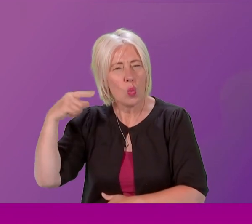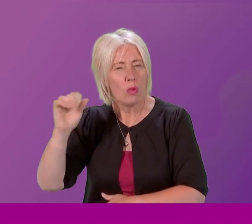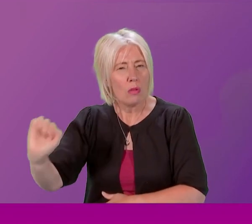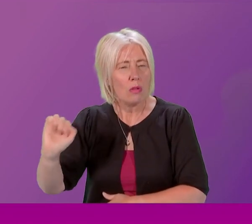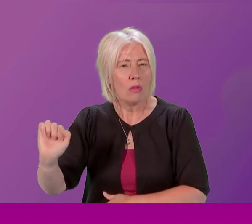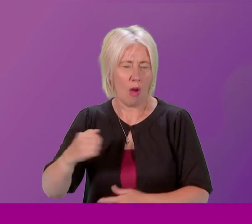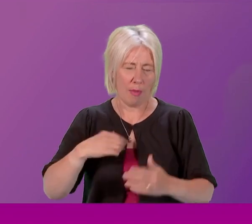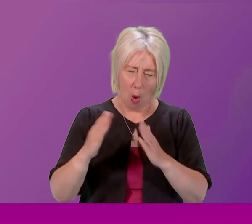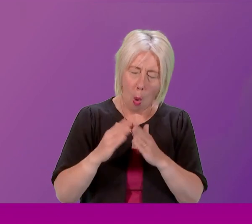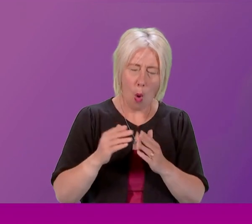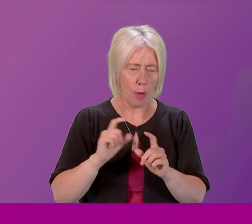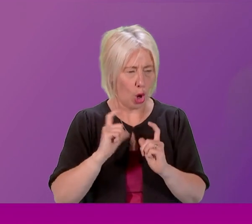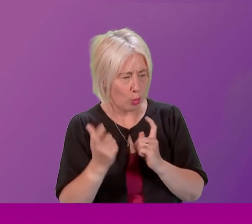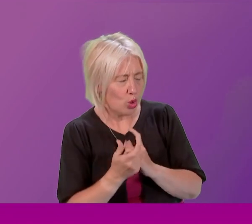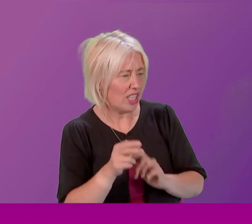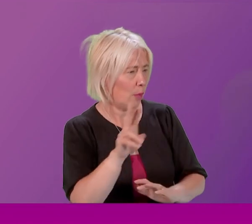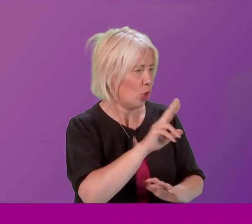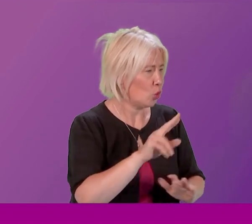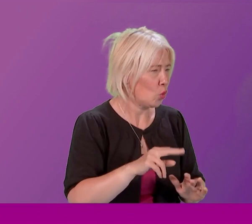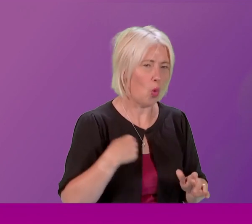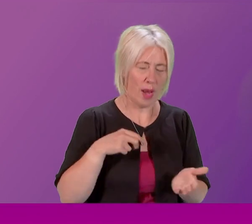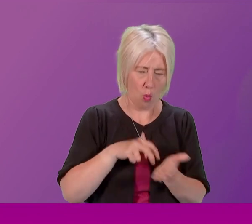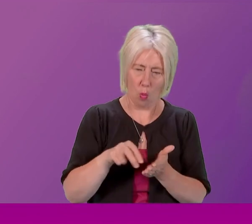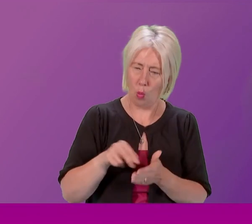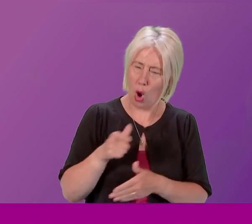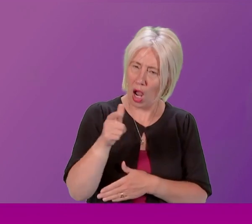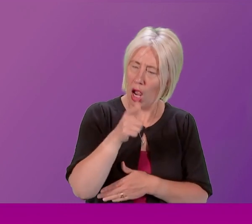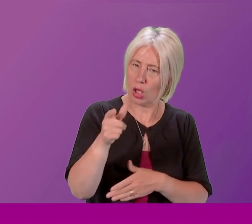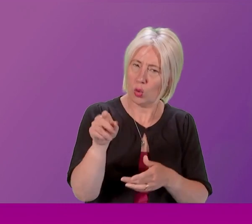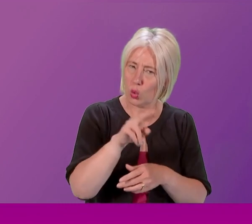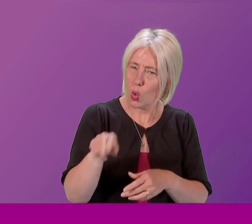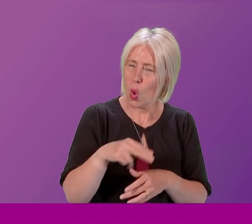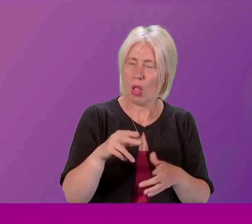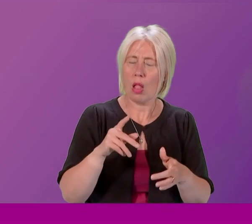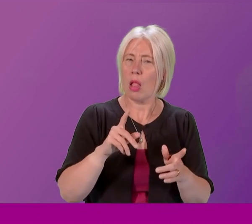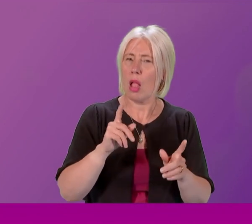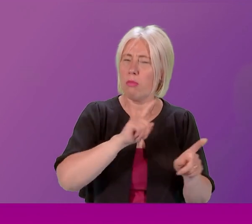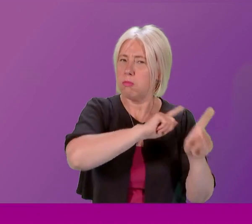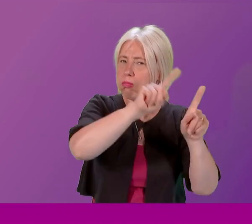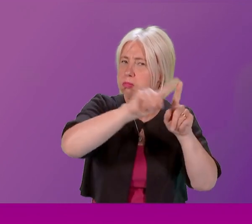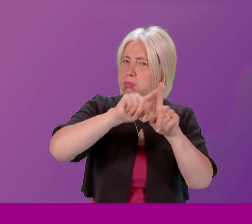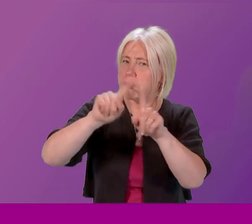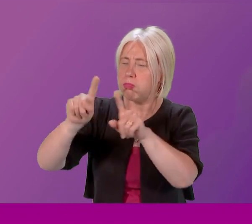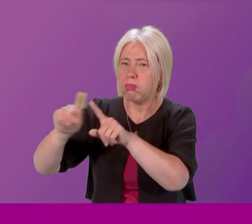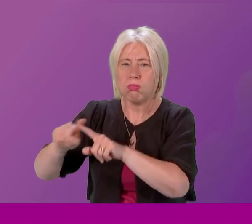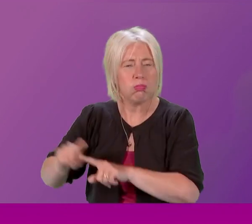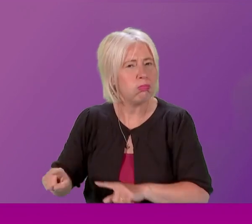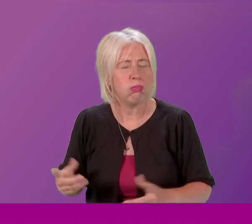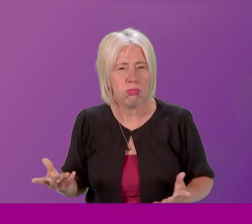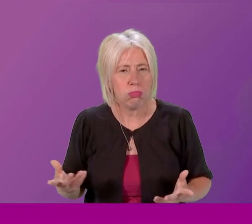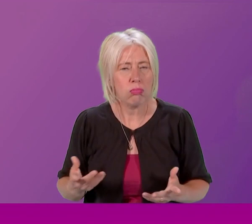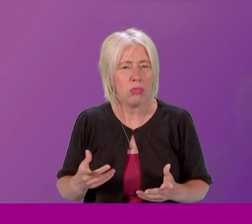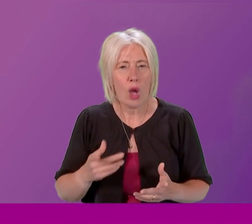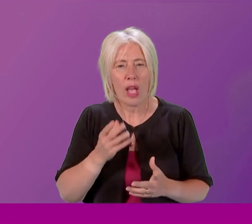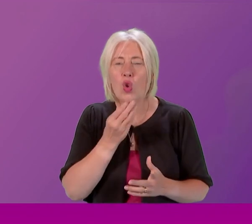is the sound of my school? What is the sound of my journey to school? What is the sound of my playground? You know, what is the sound of my kitchen? Whatever it might